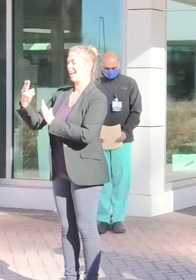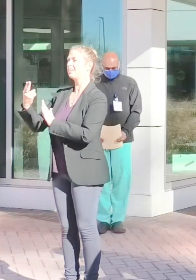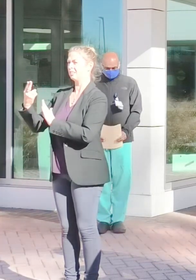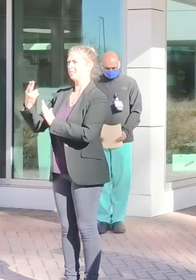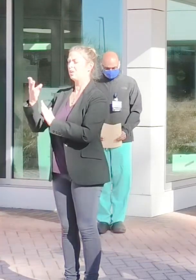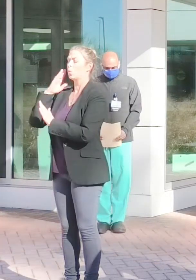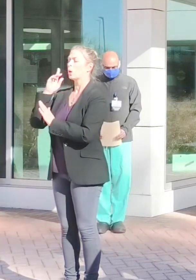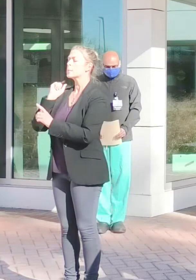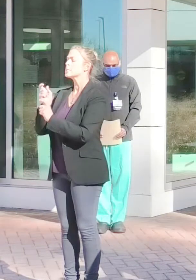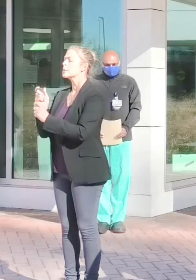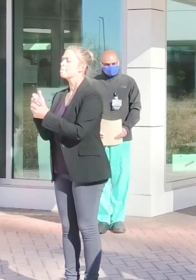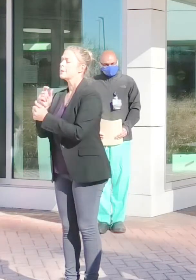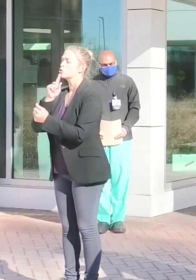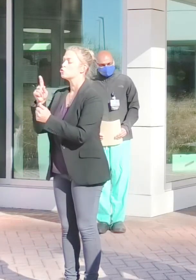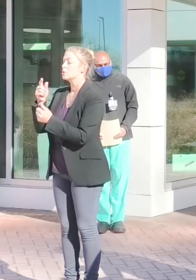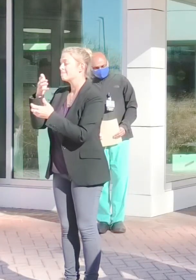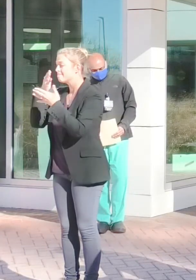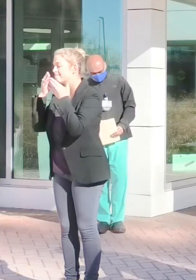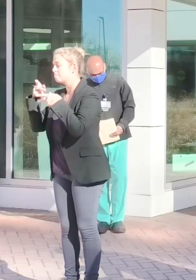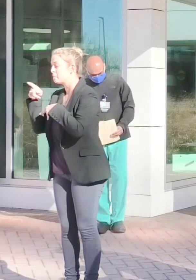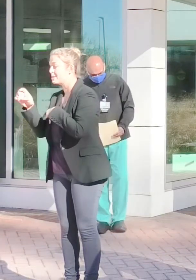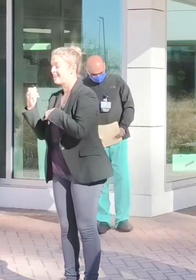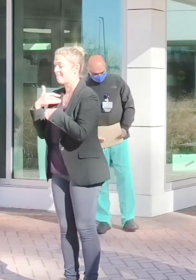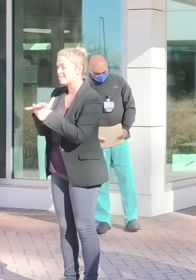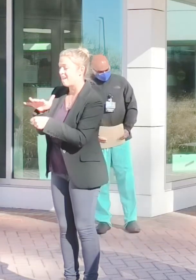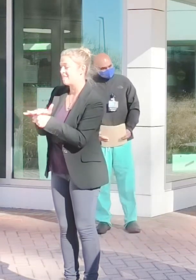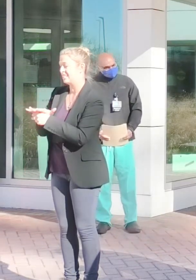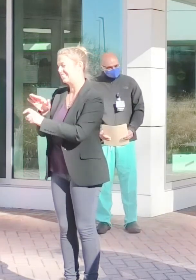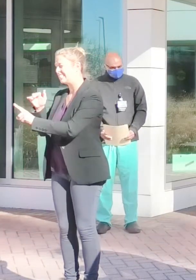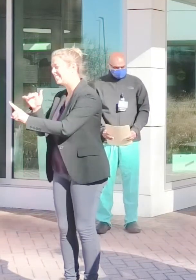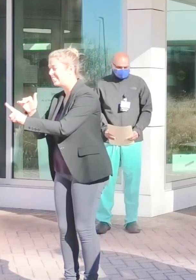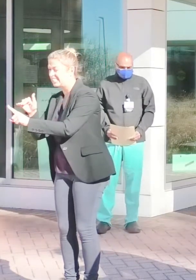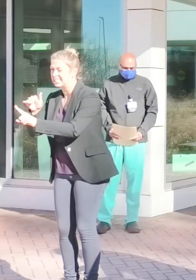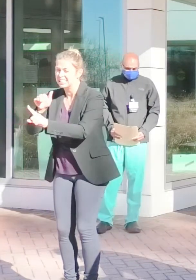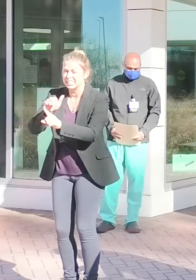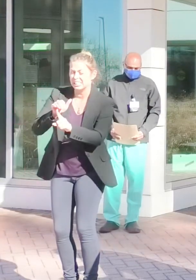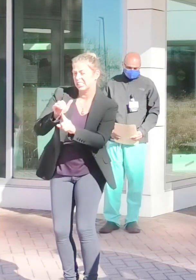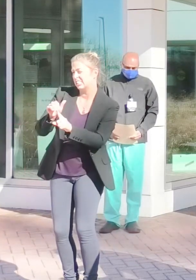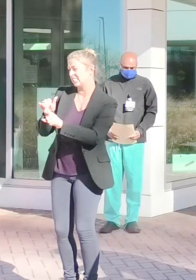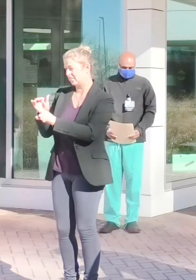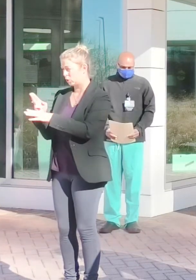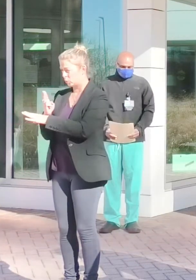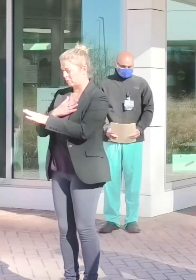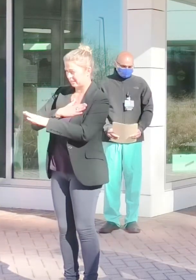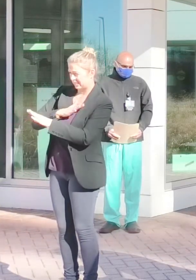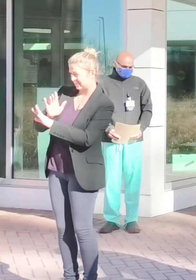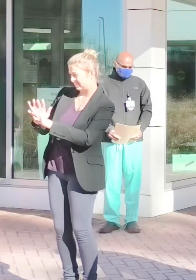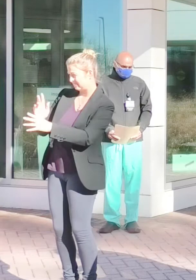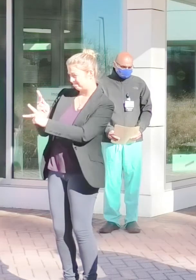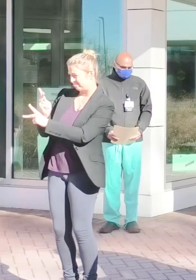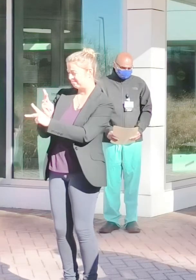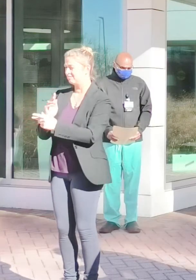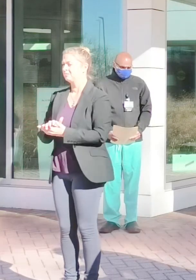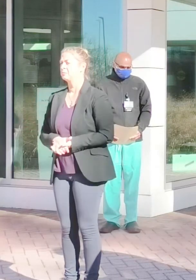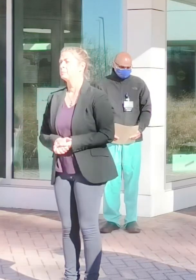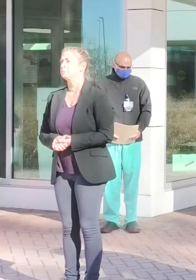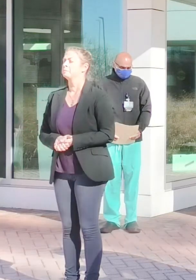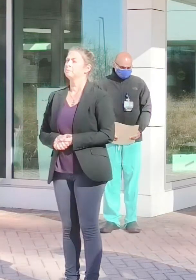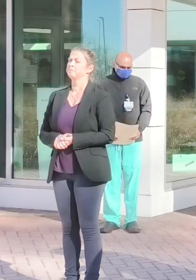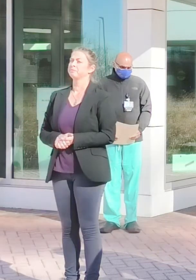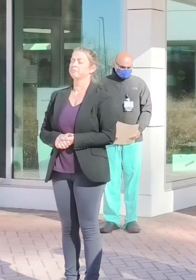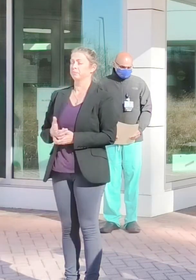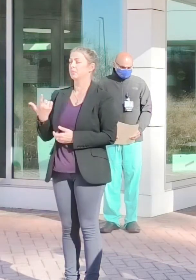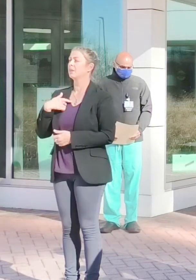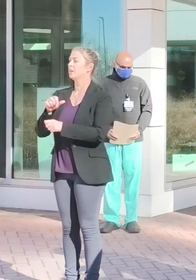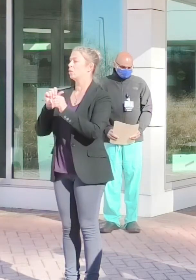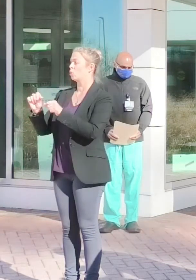protective measures as a way to remind people that we all need to combat COVID fatigue. We will also continue working with